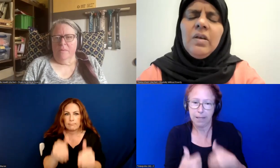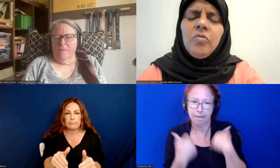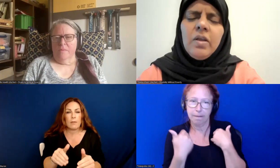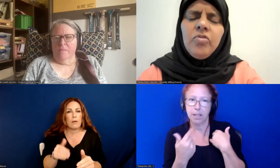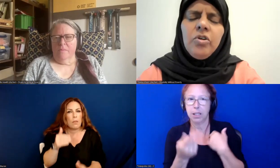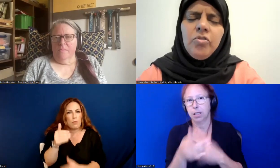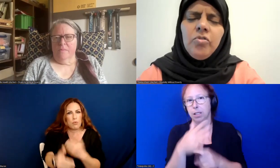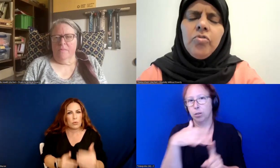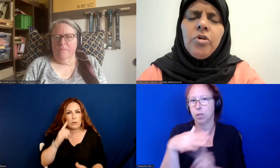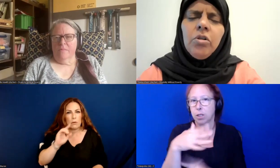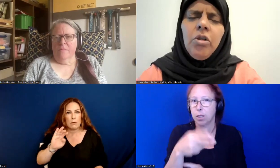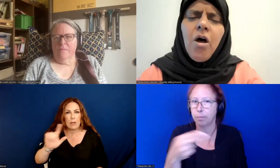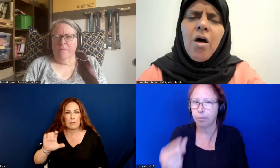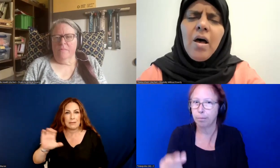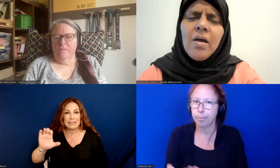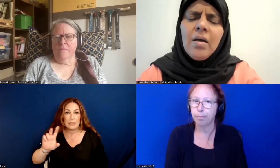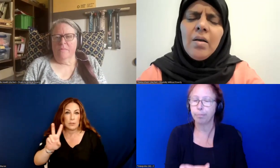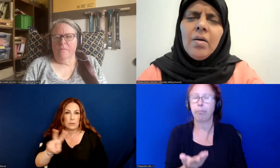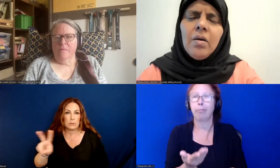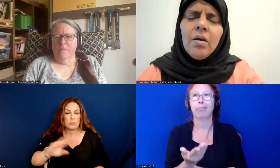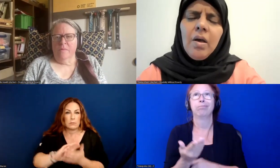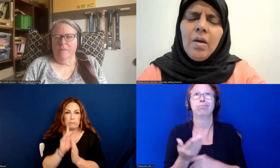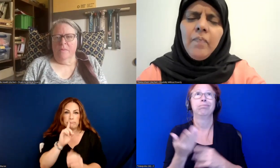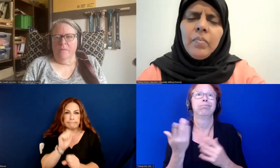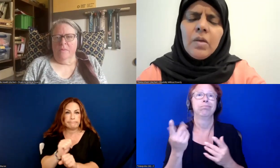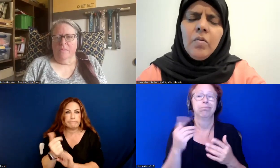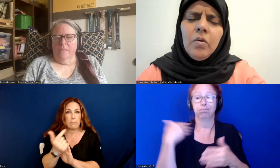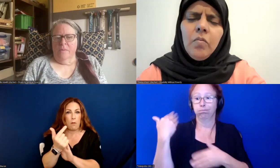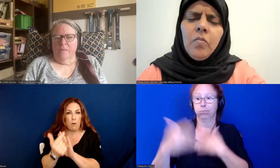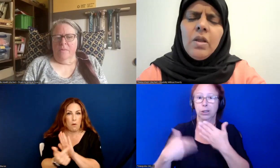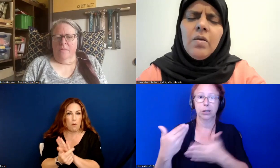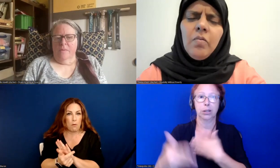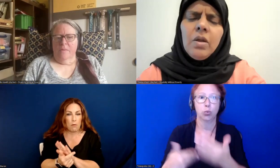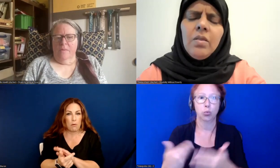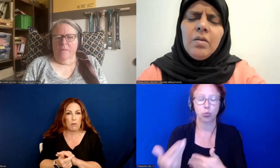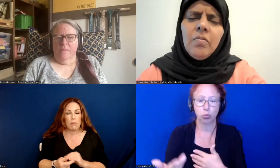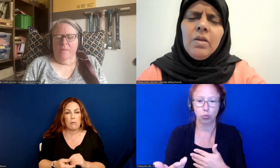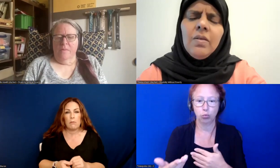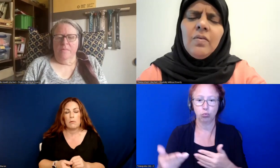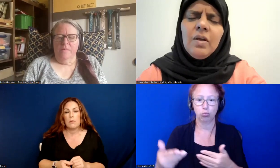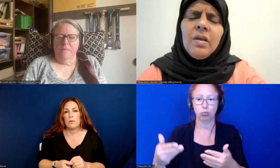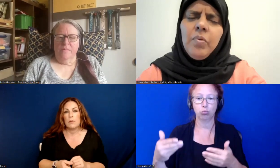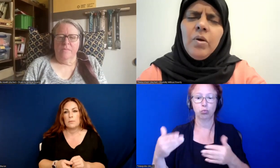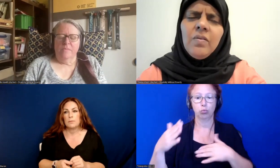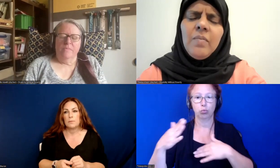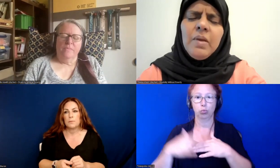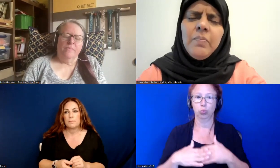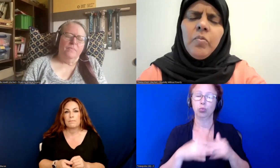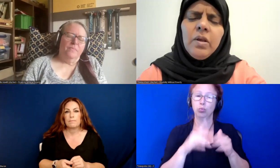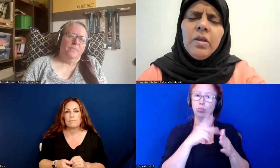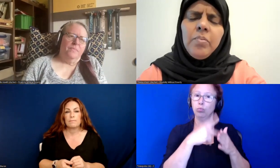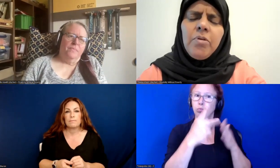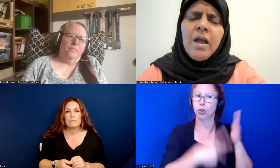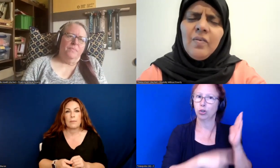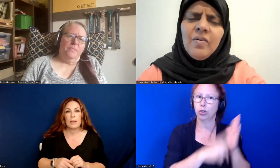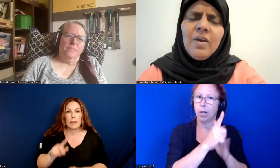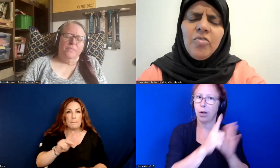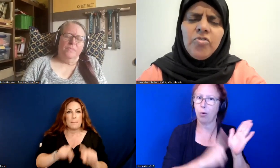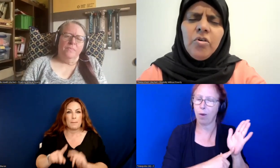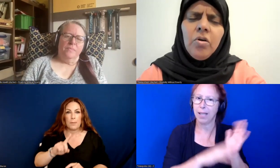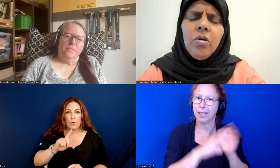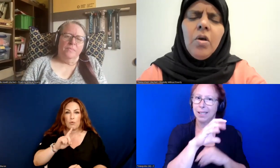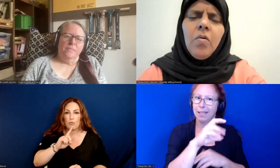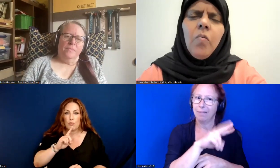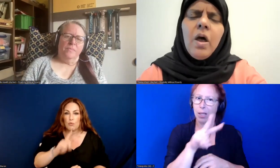Bill C-22 to law, um, one of the sticking points that people really pressed